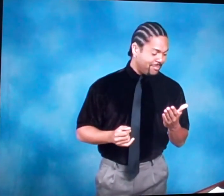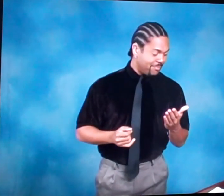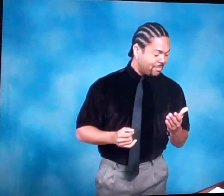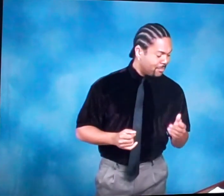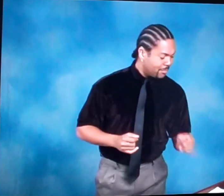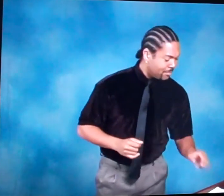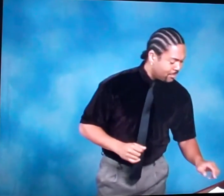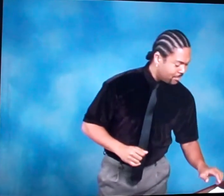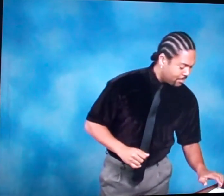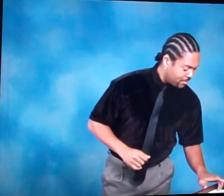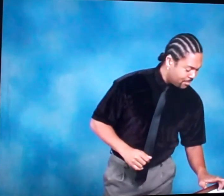arts.